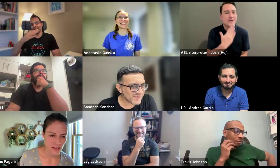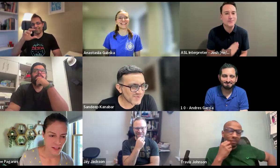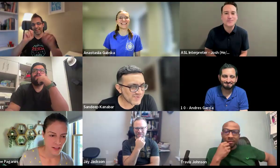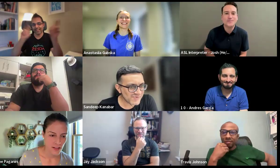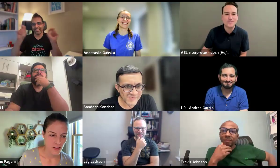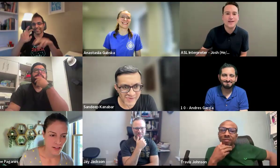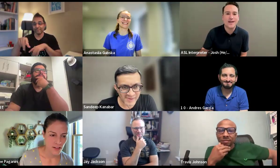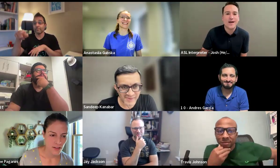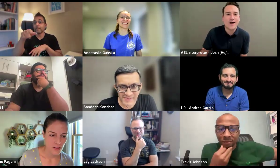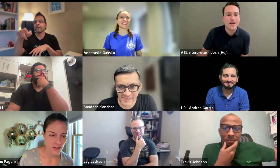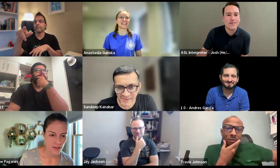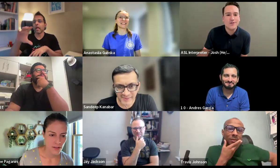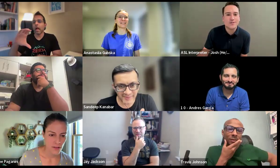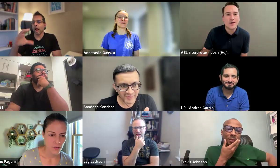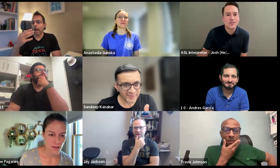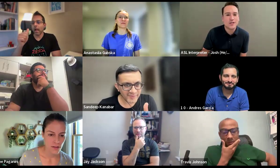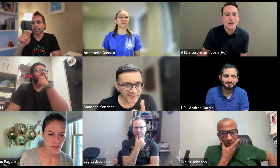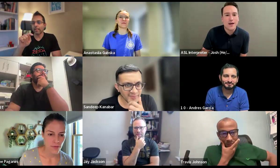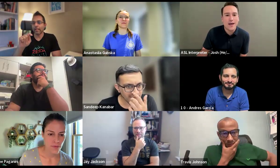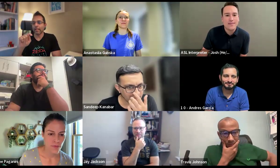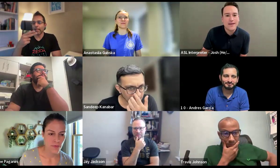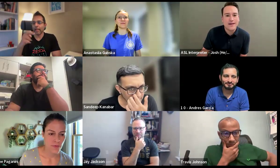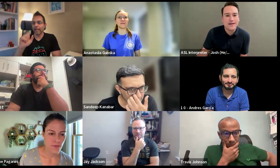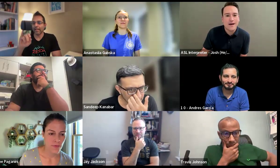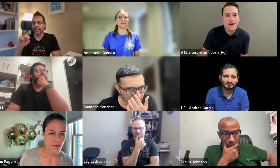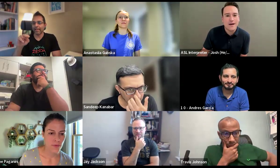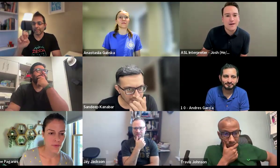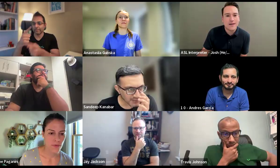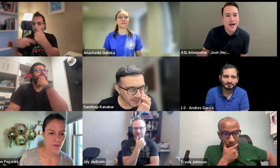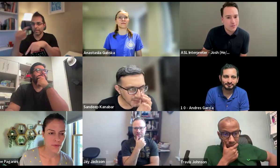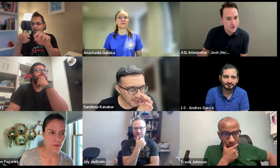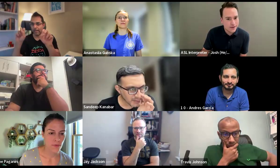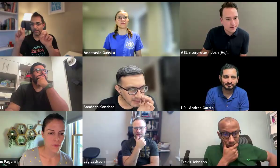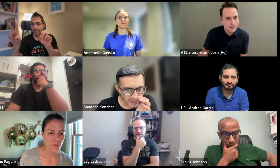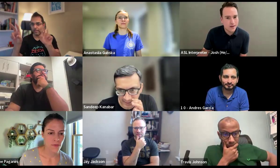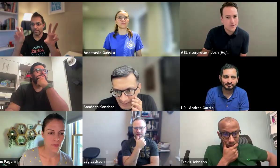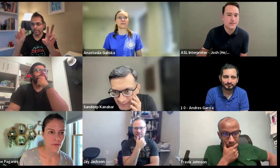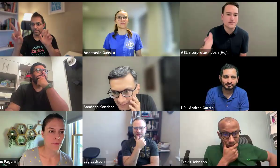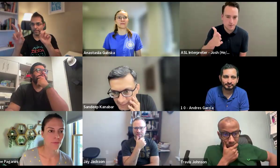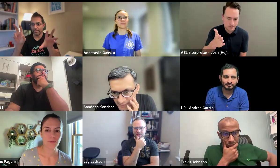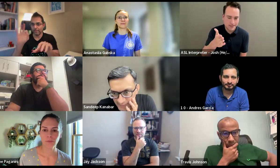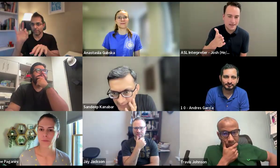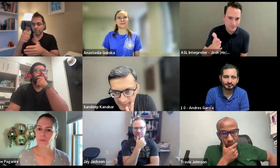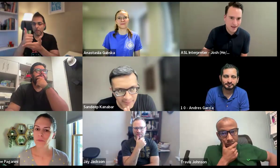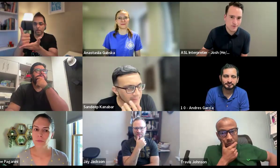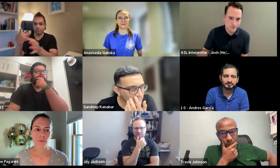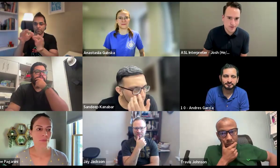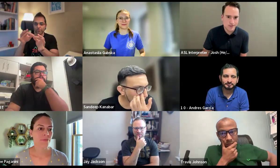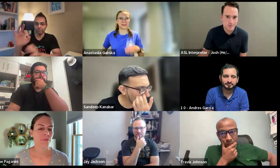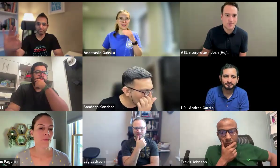Thank you. All right, thank you so much. And then Catherine, this is her sign name, Catherine, for the